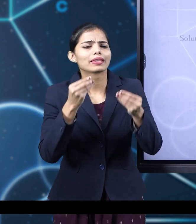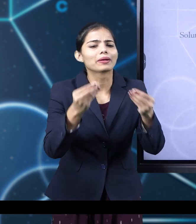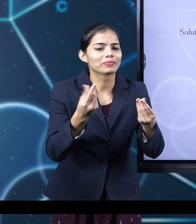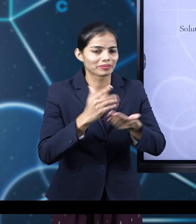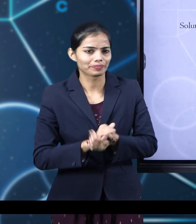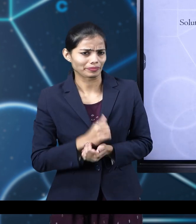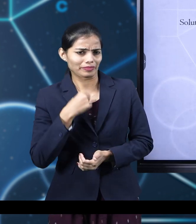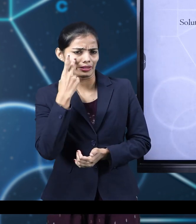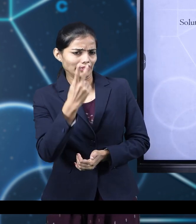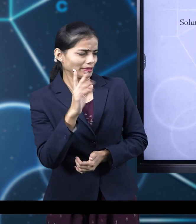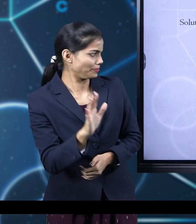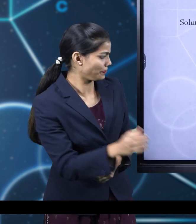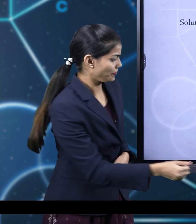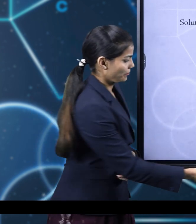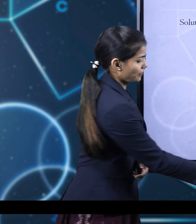Solution: given